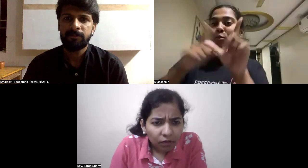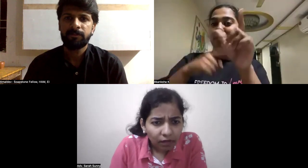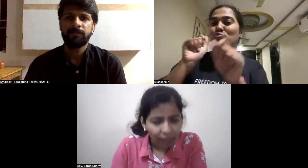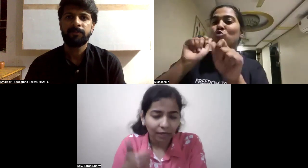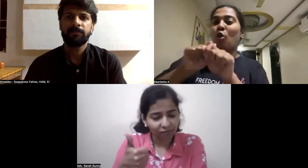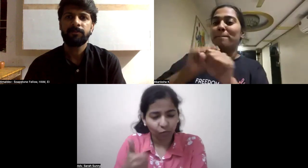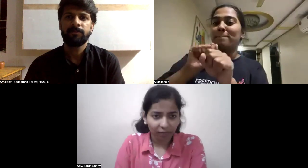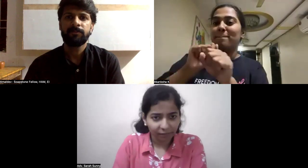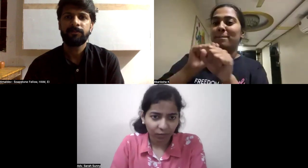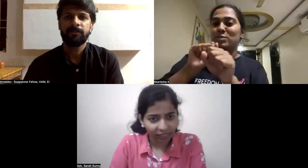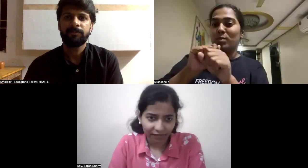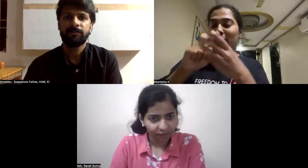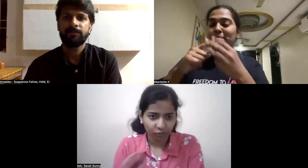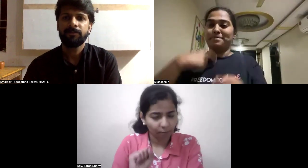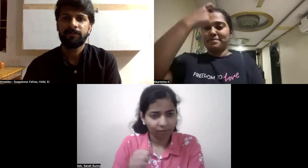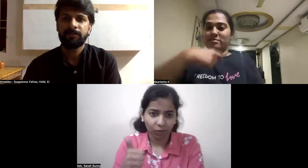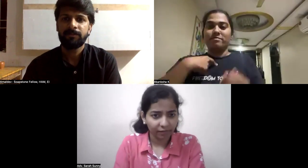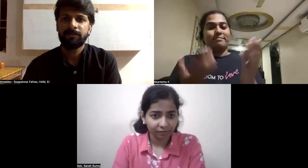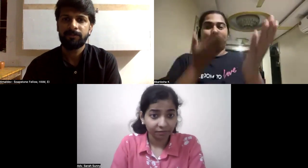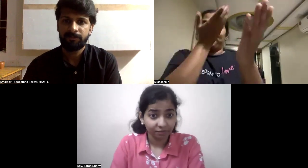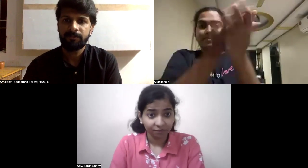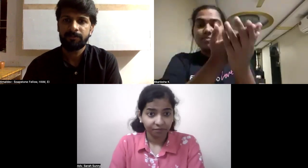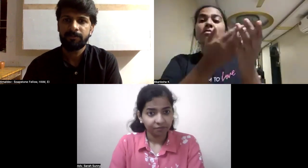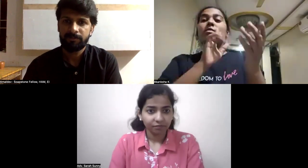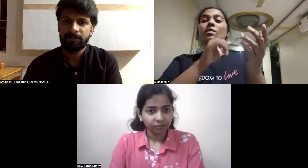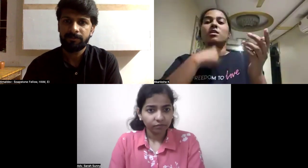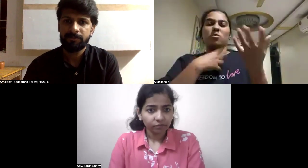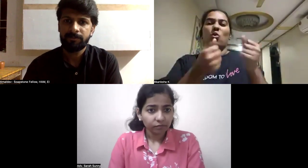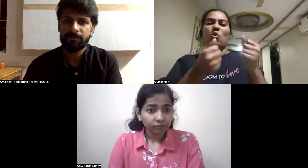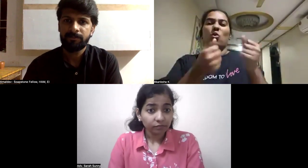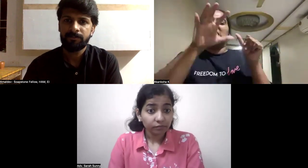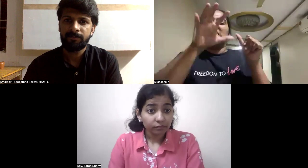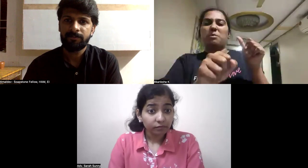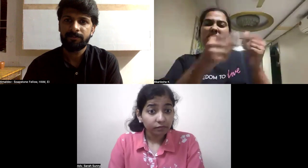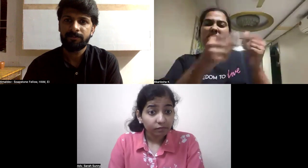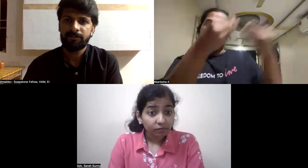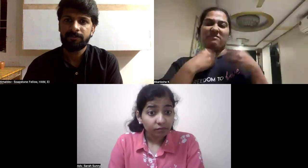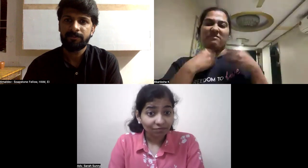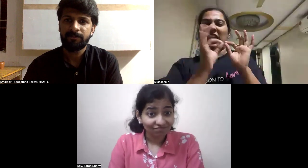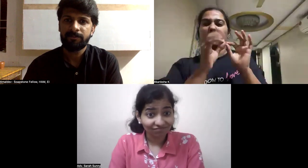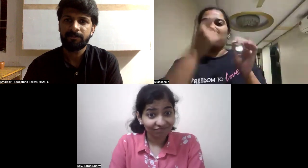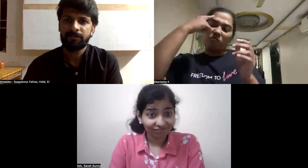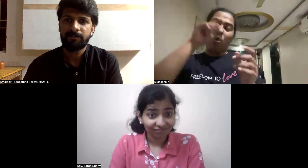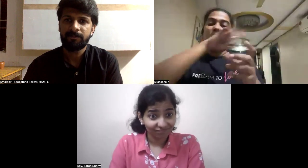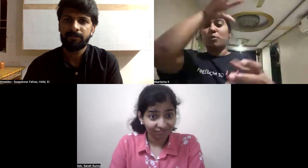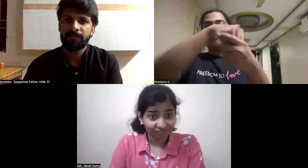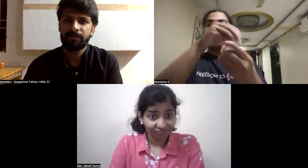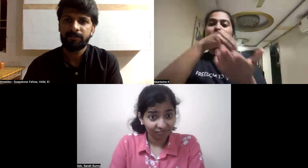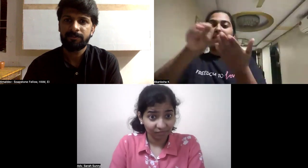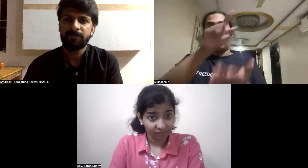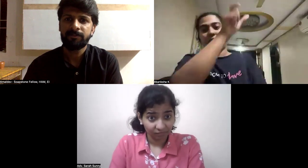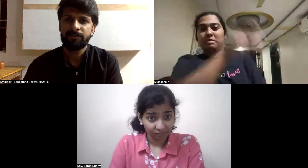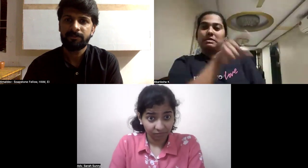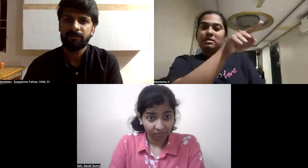in the employment exchange, when deaf candidates apply for a job, so, and we are request for